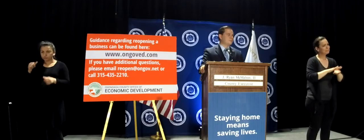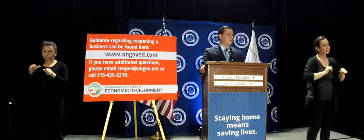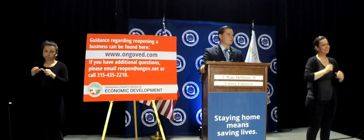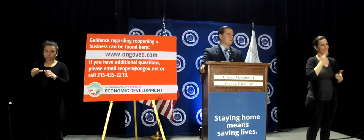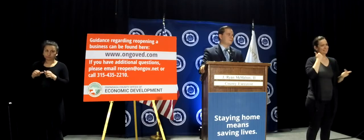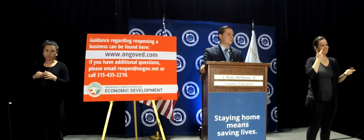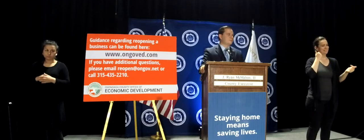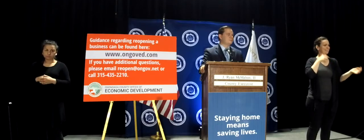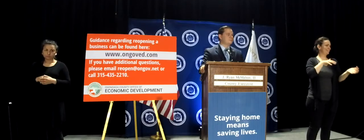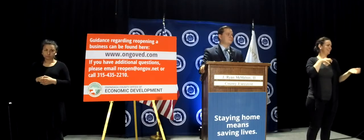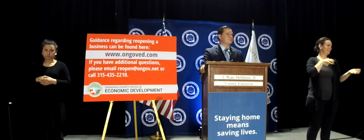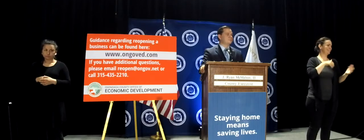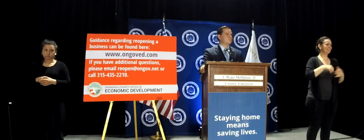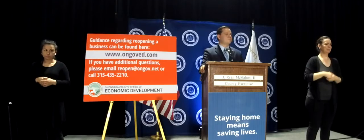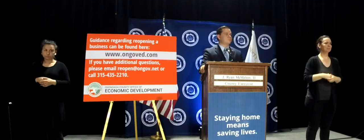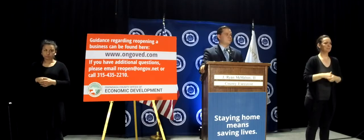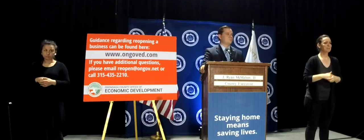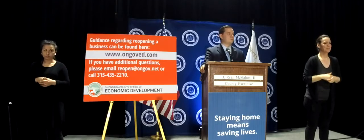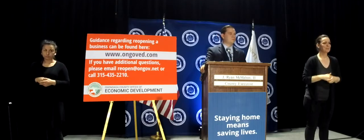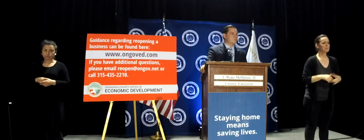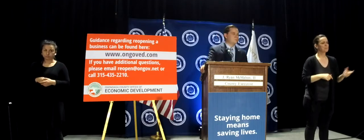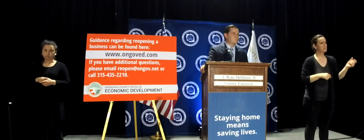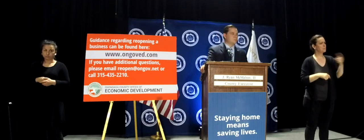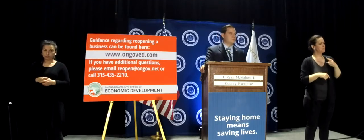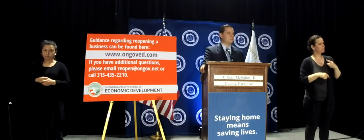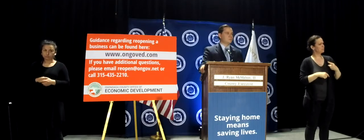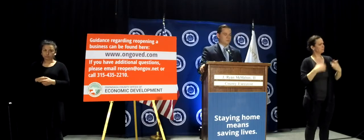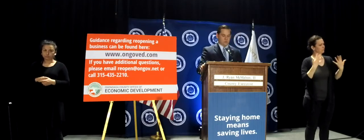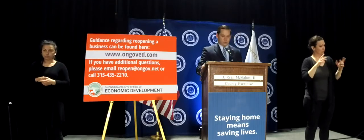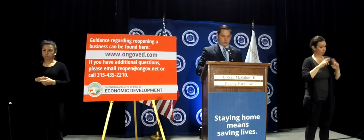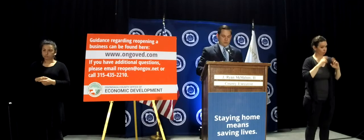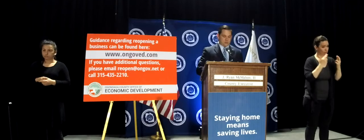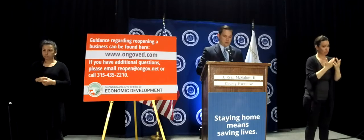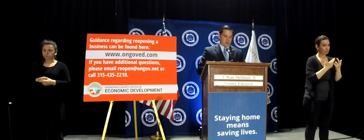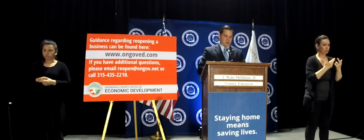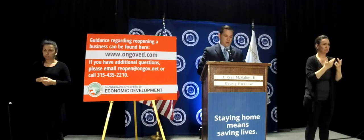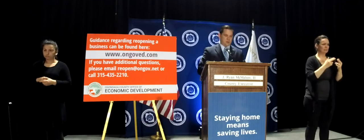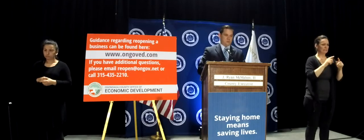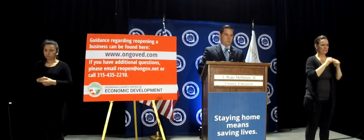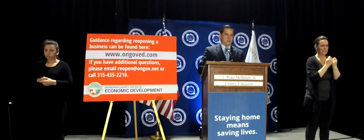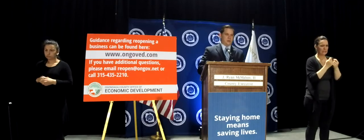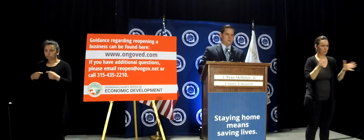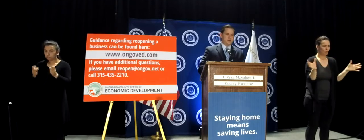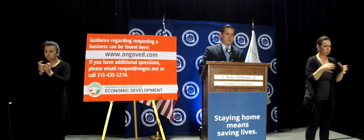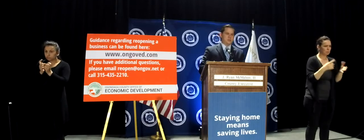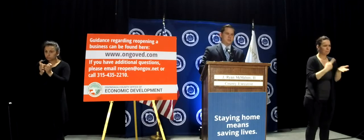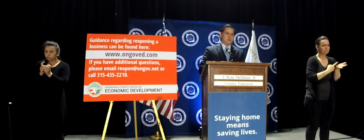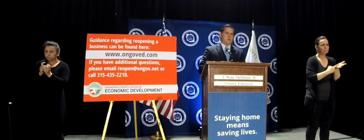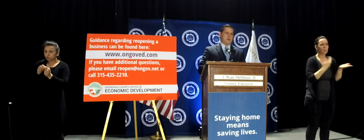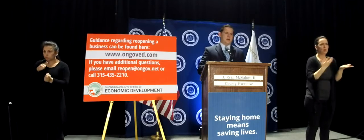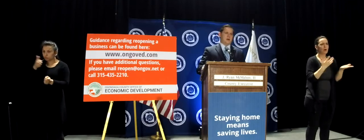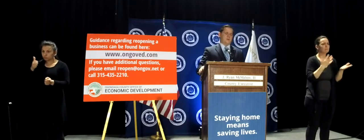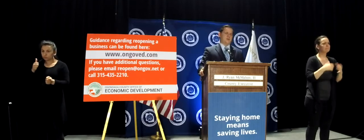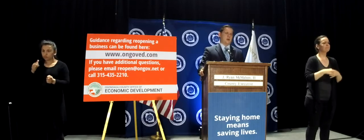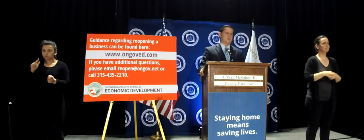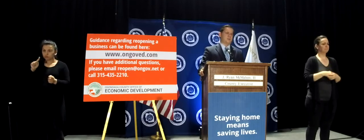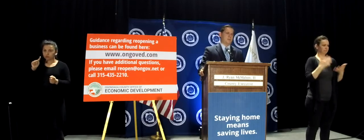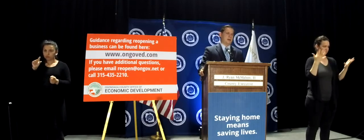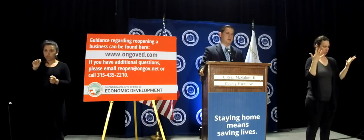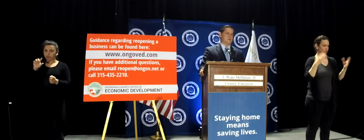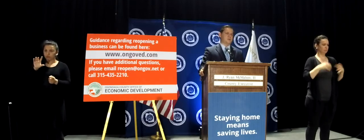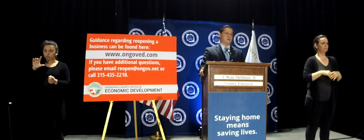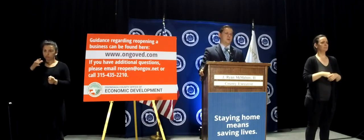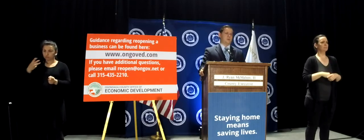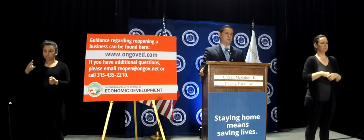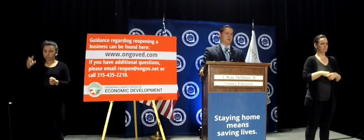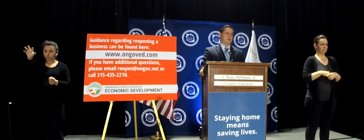with the regional partners today, and if so, what did you discuss or decide? We did. Had a discussion. We talked about